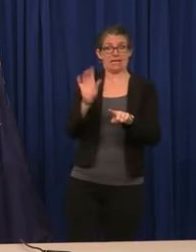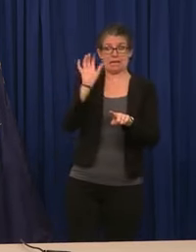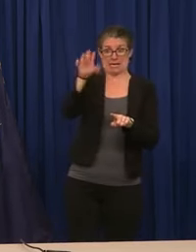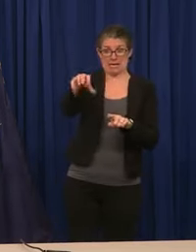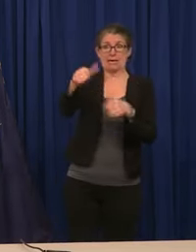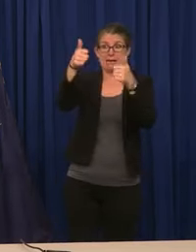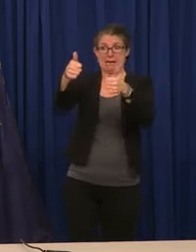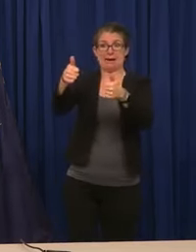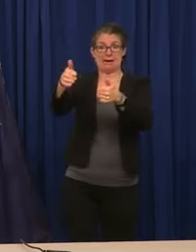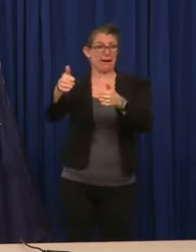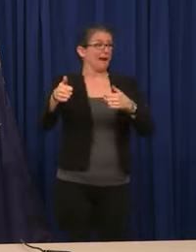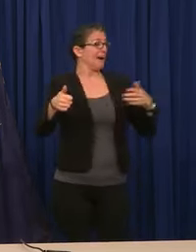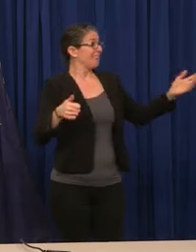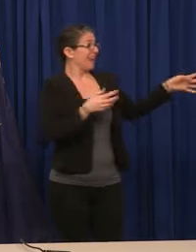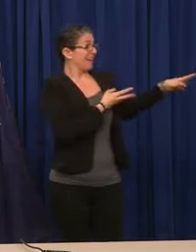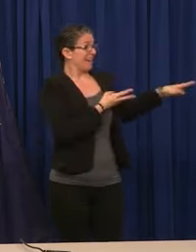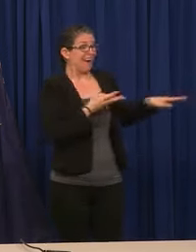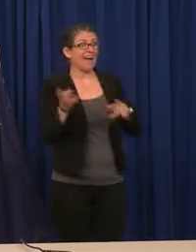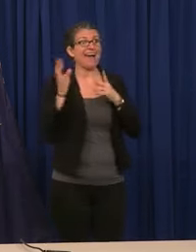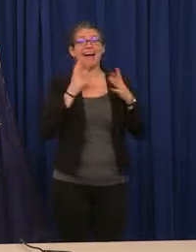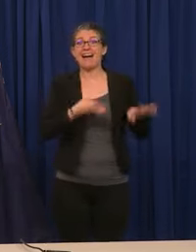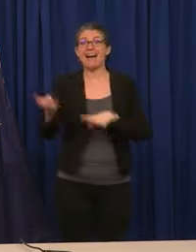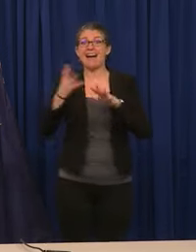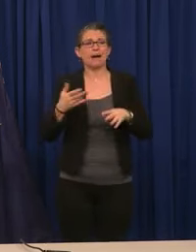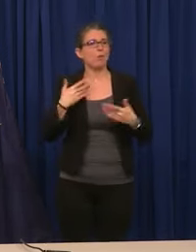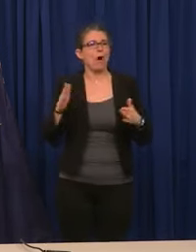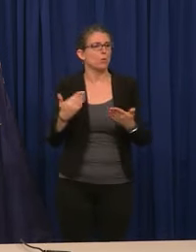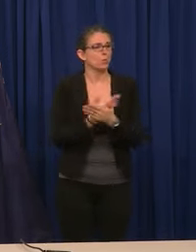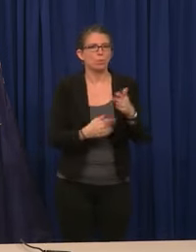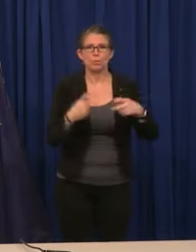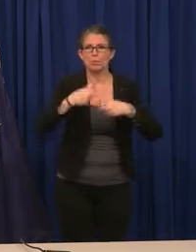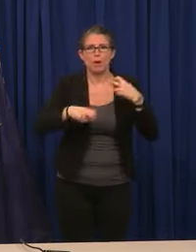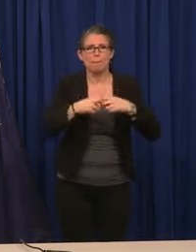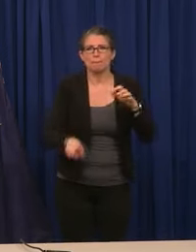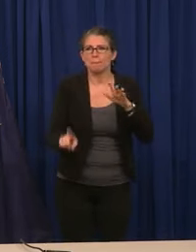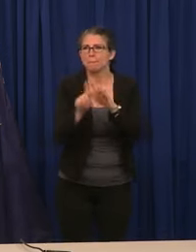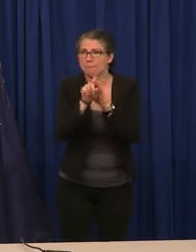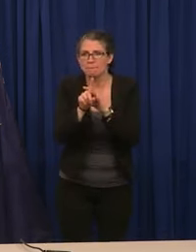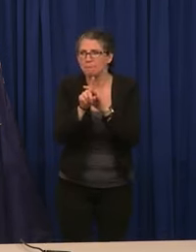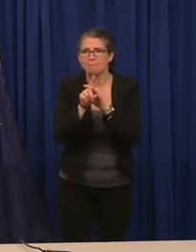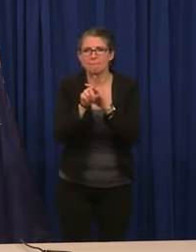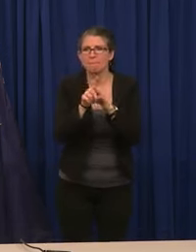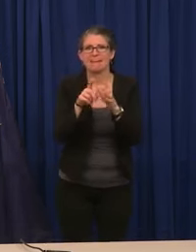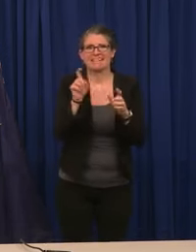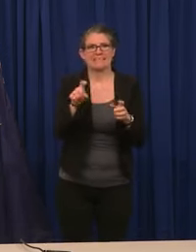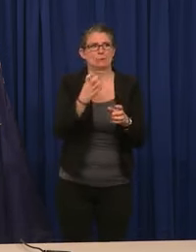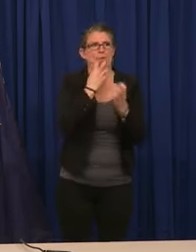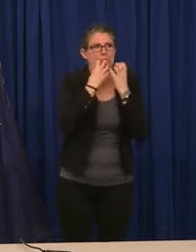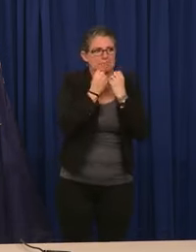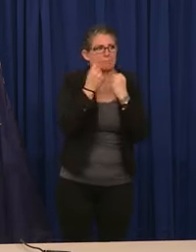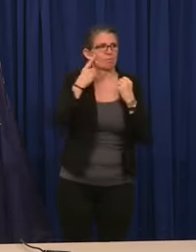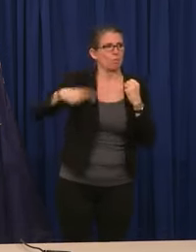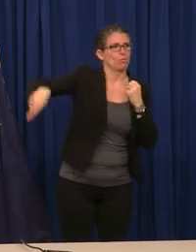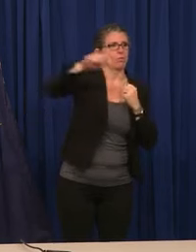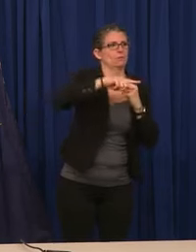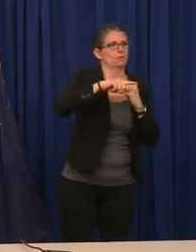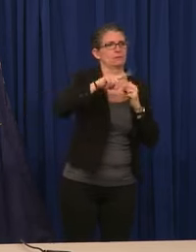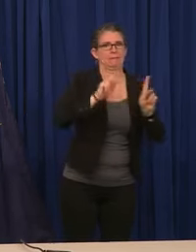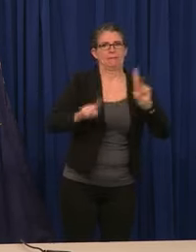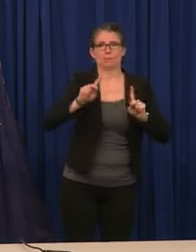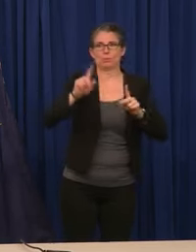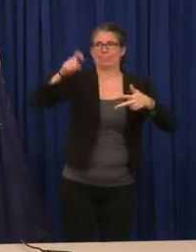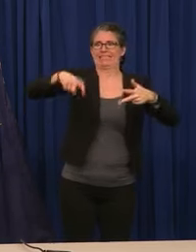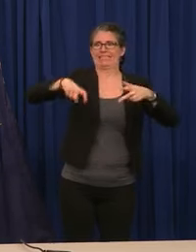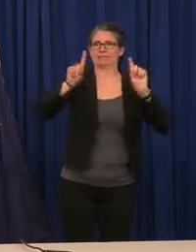my counterparts at the US CDC are thinking about this very carefully, and we're waiting for some additional guidance on them. Good